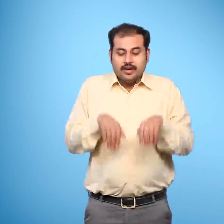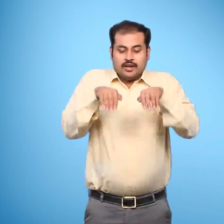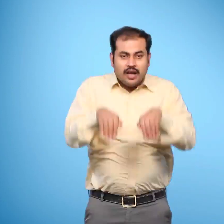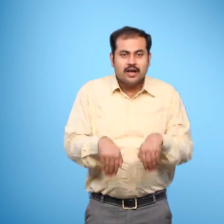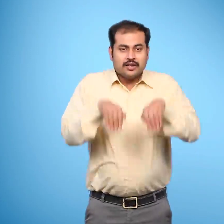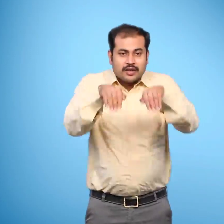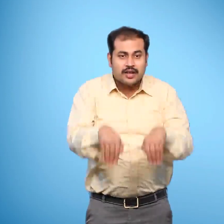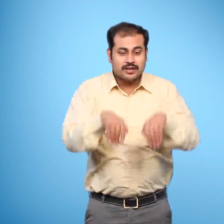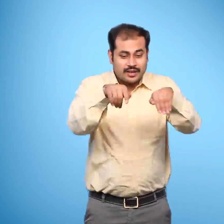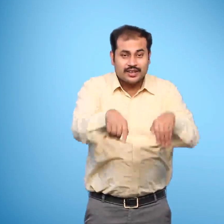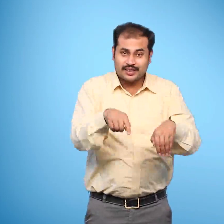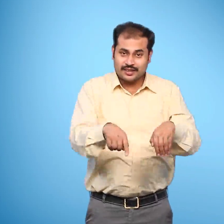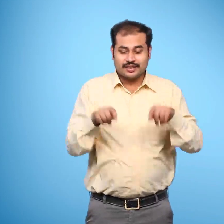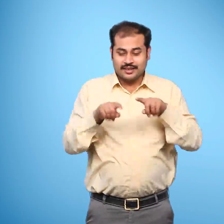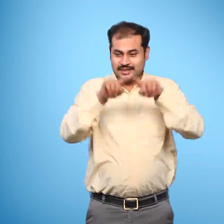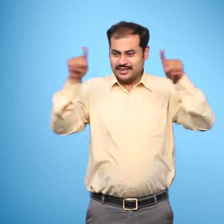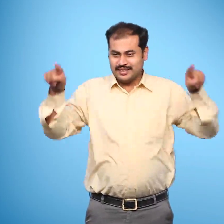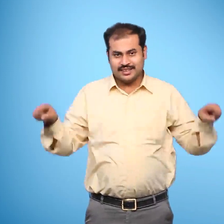Scorecard of kangaroo,